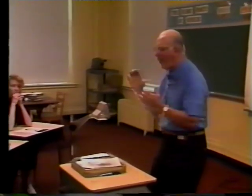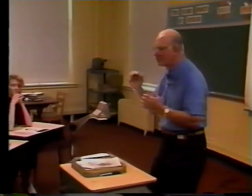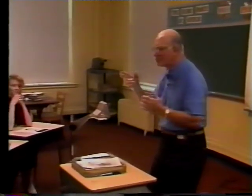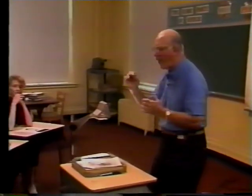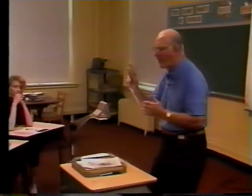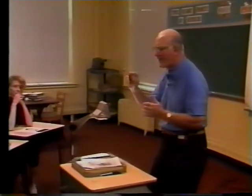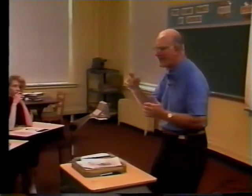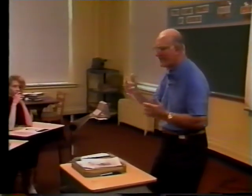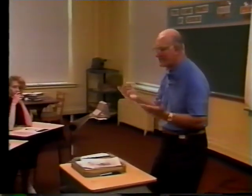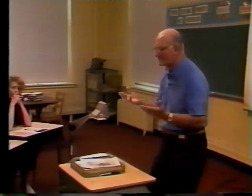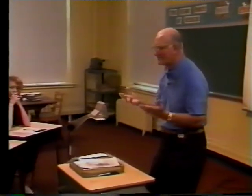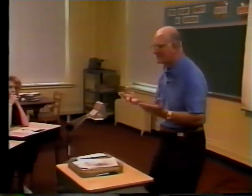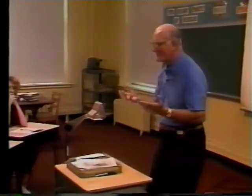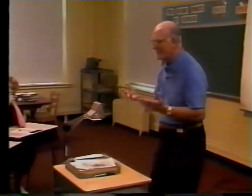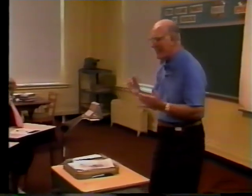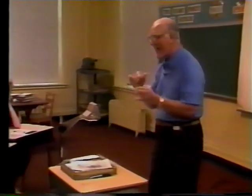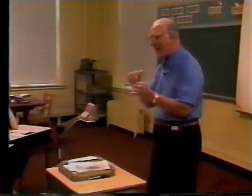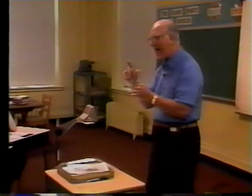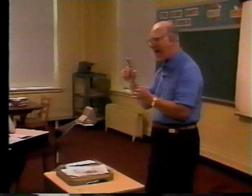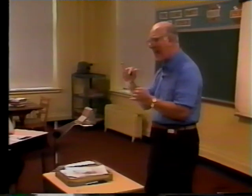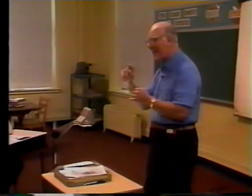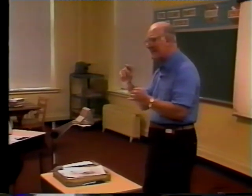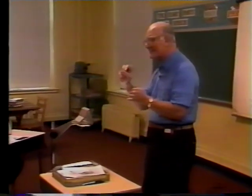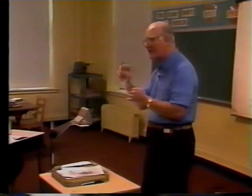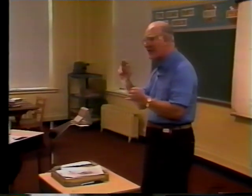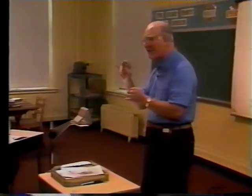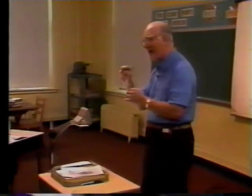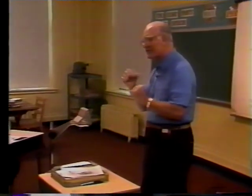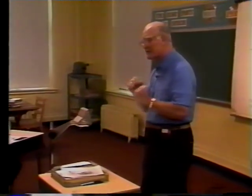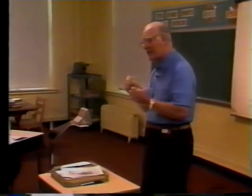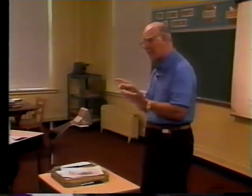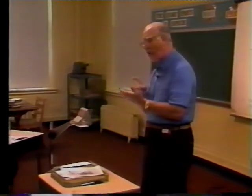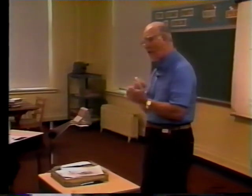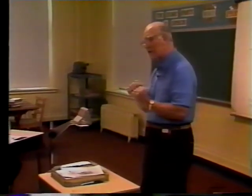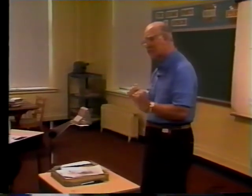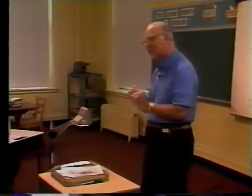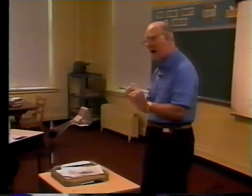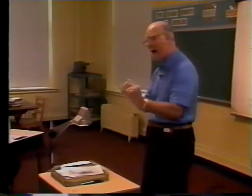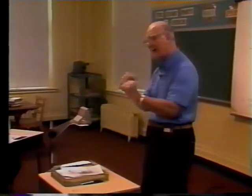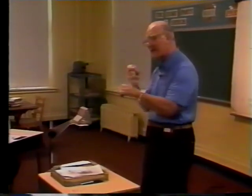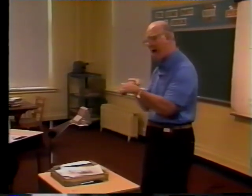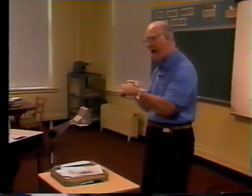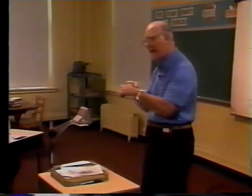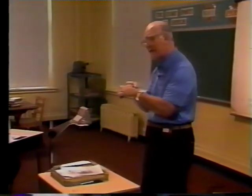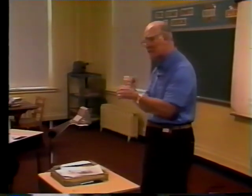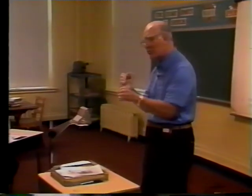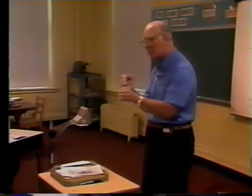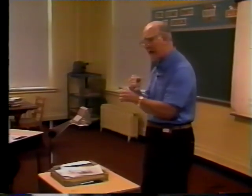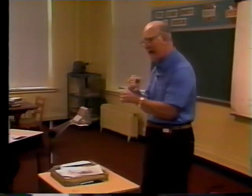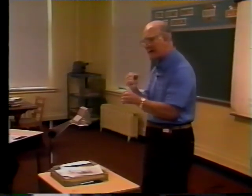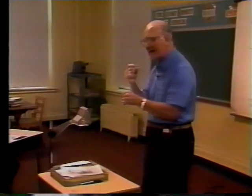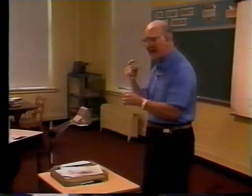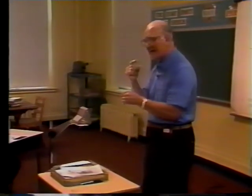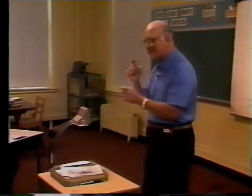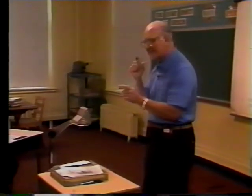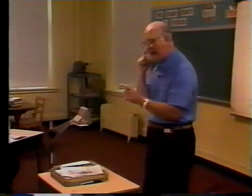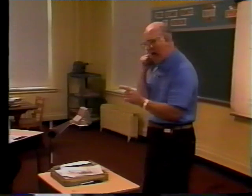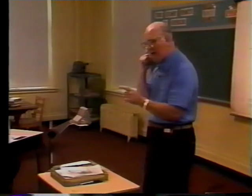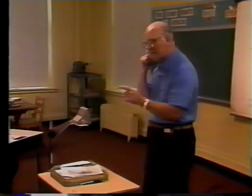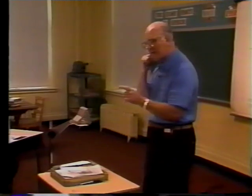Almost talking. That alliteration, the poet tries hard to make sounds